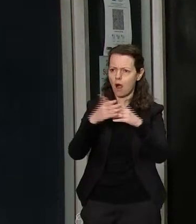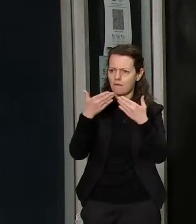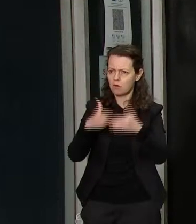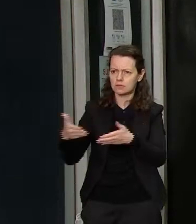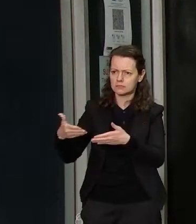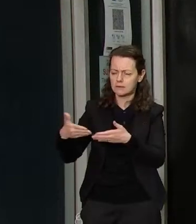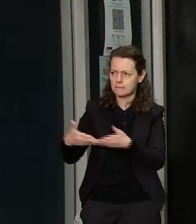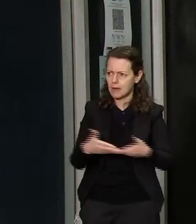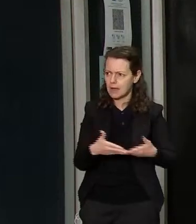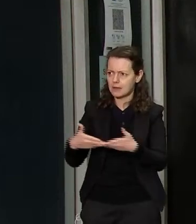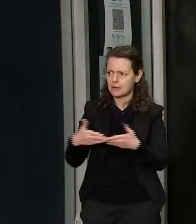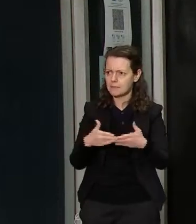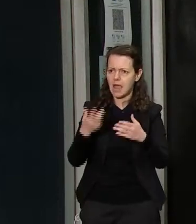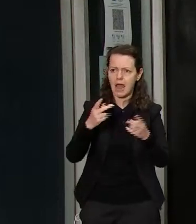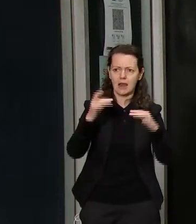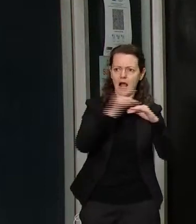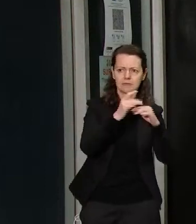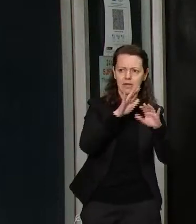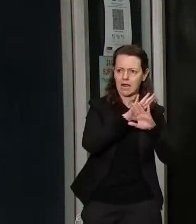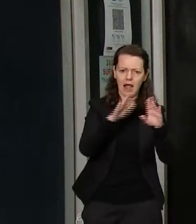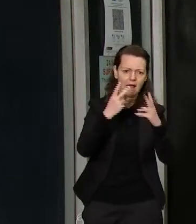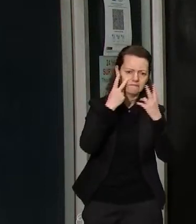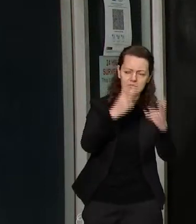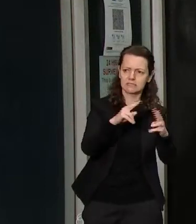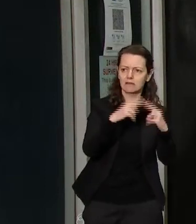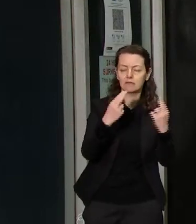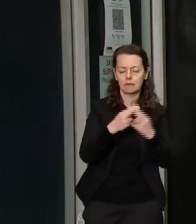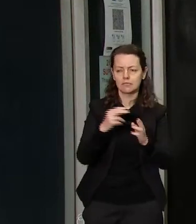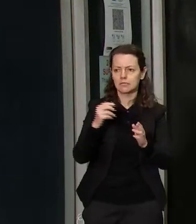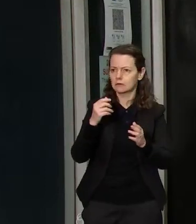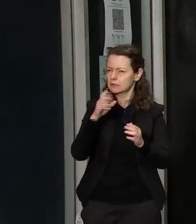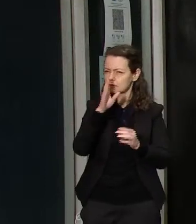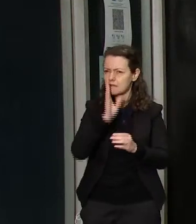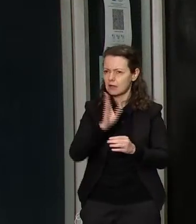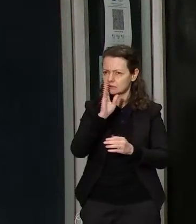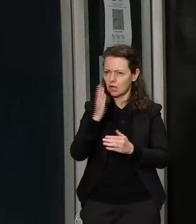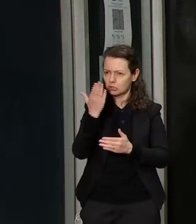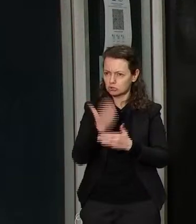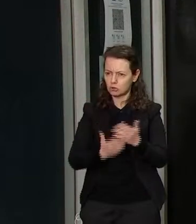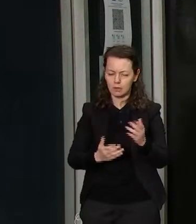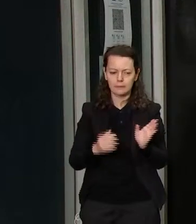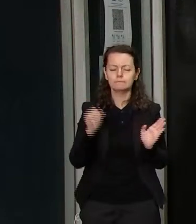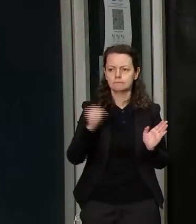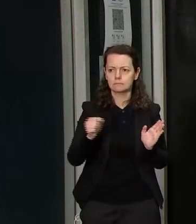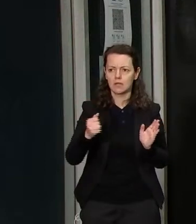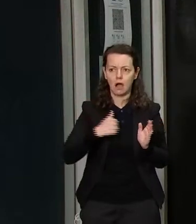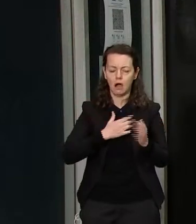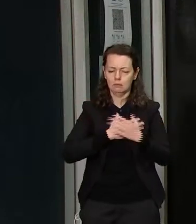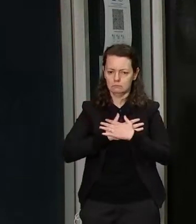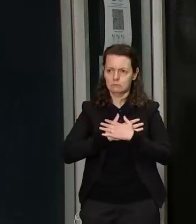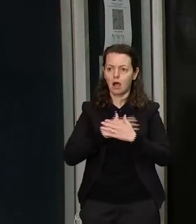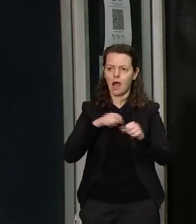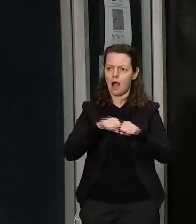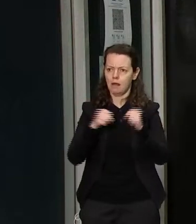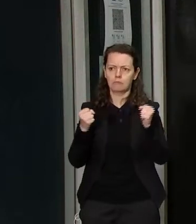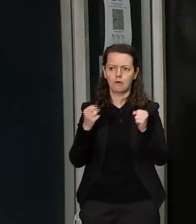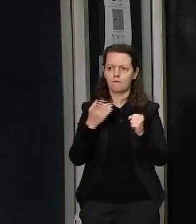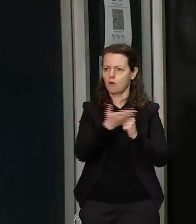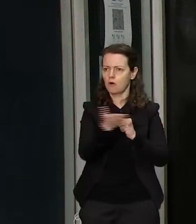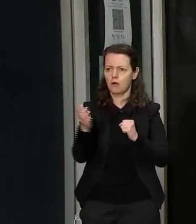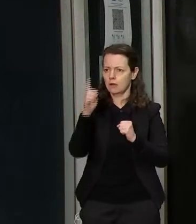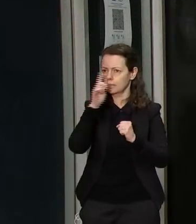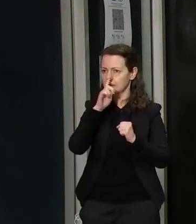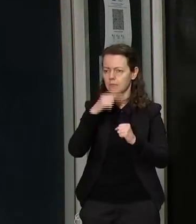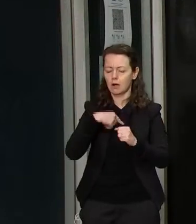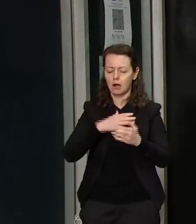many struggles that people report on. My heart goes out to them. I cannot